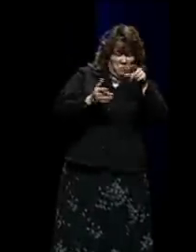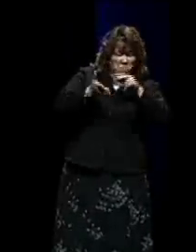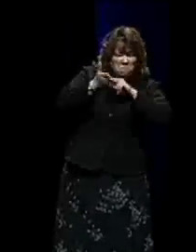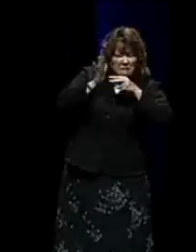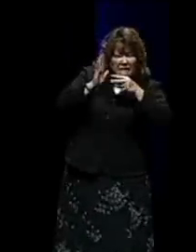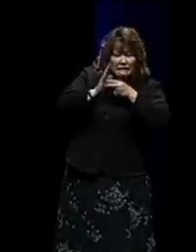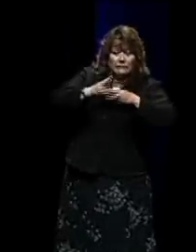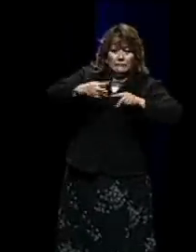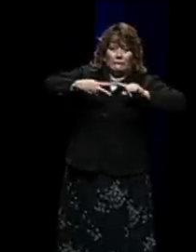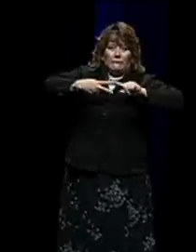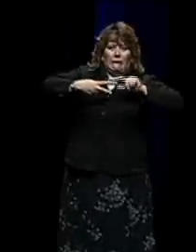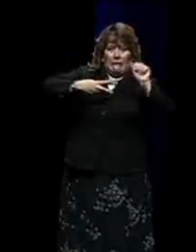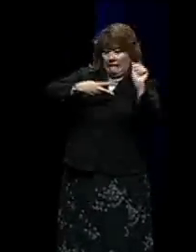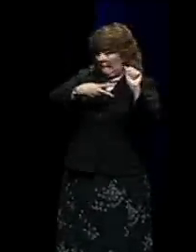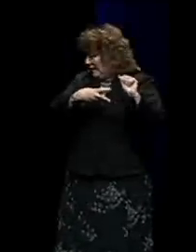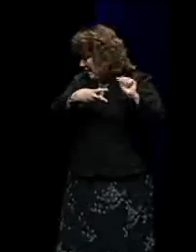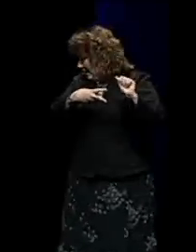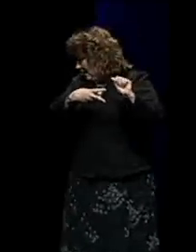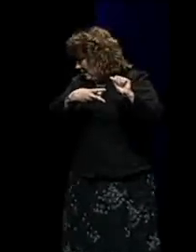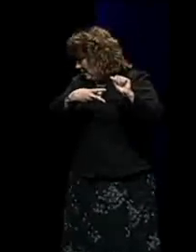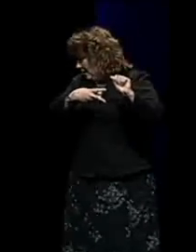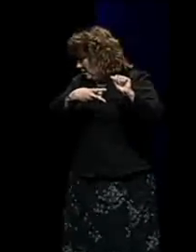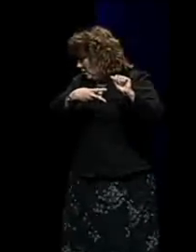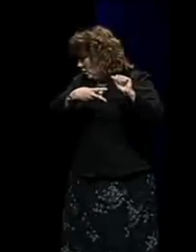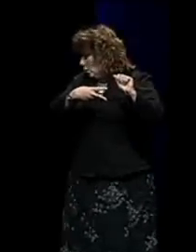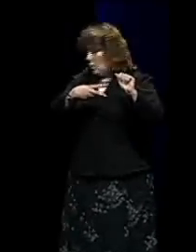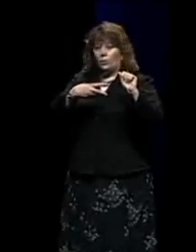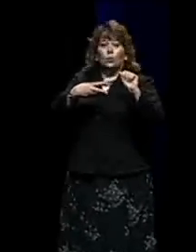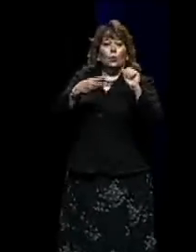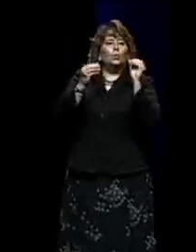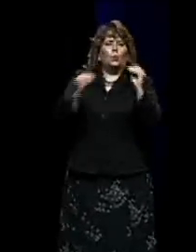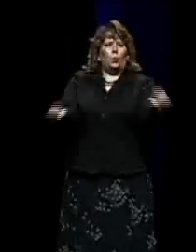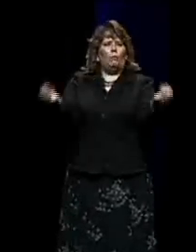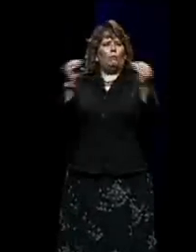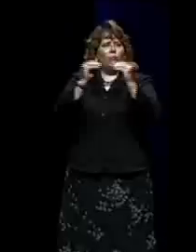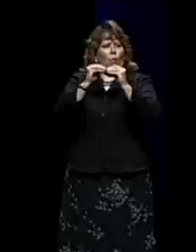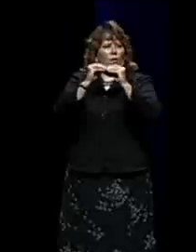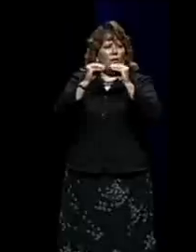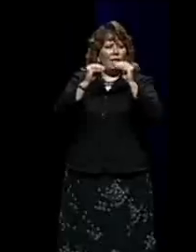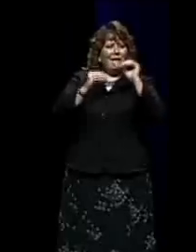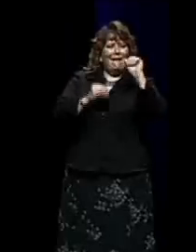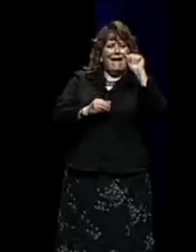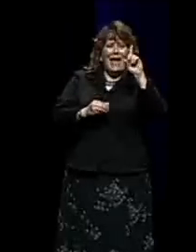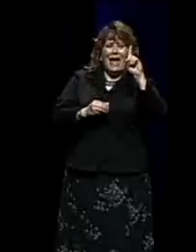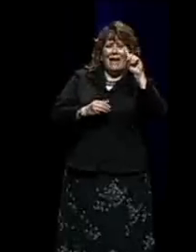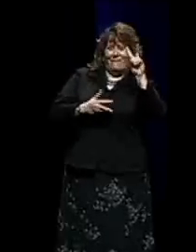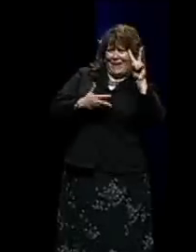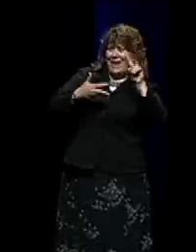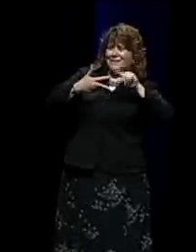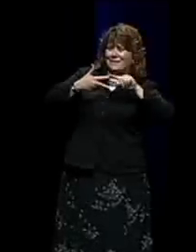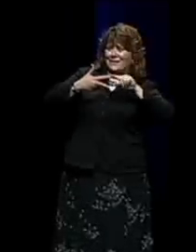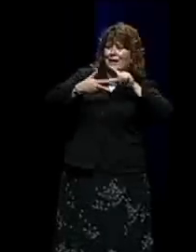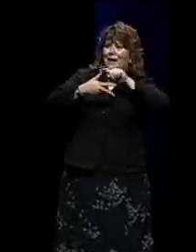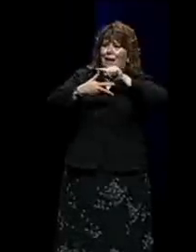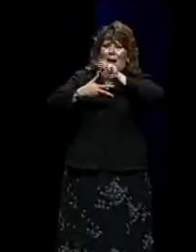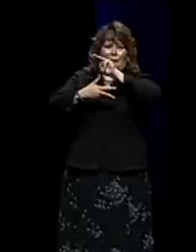does that mean, A, that